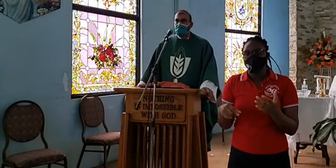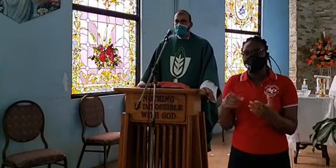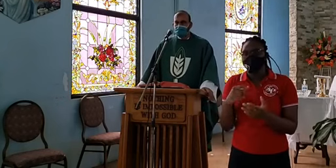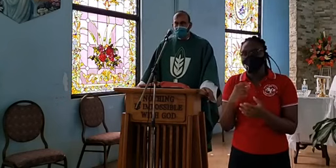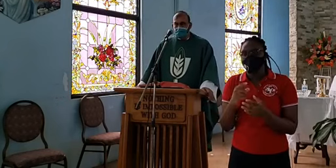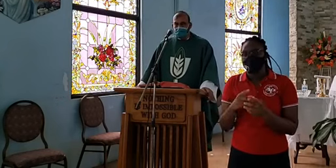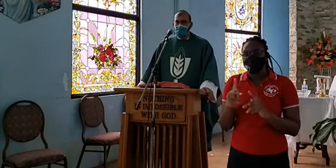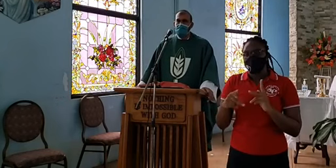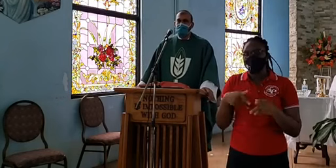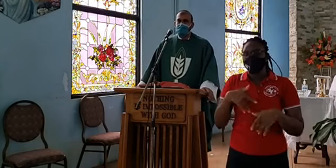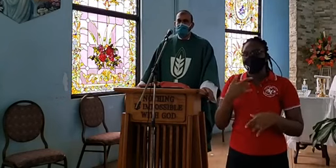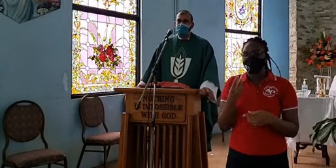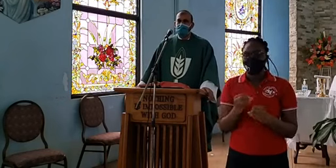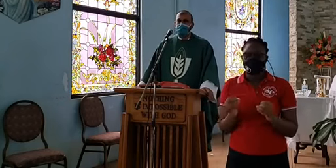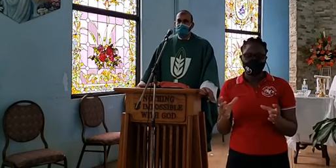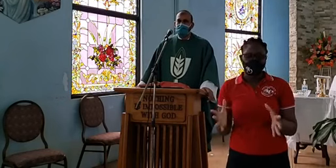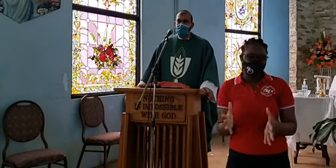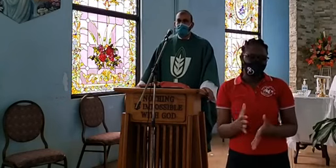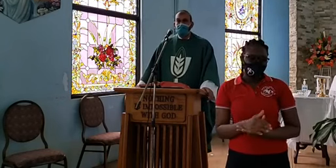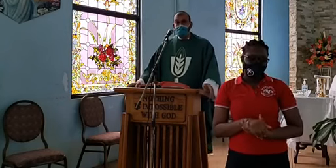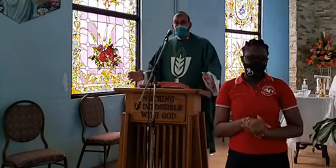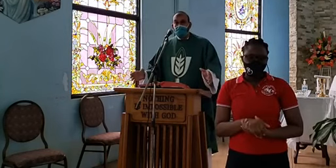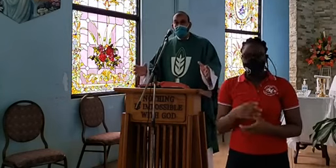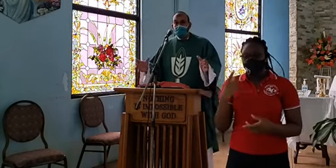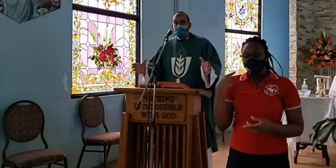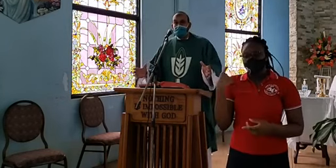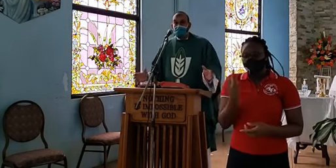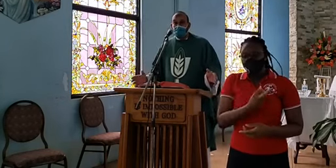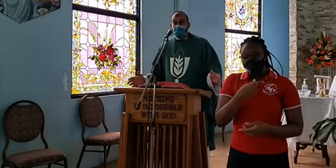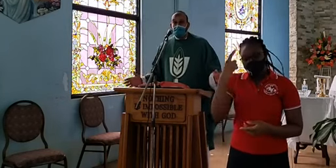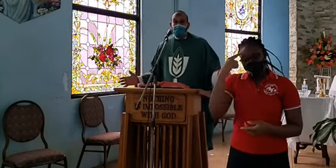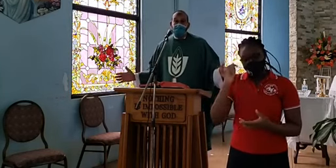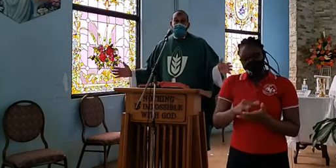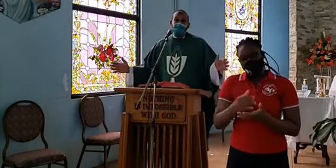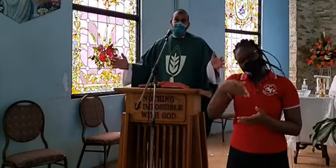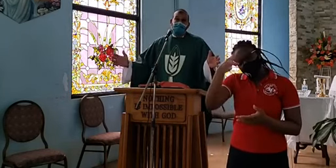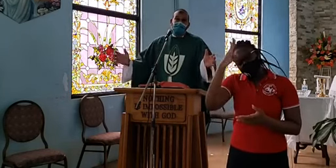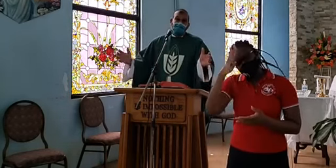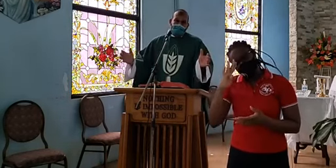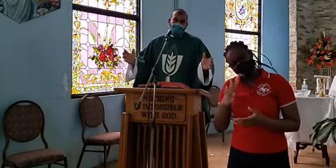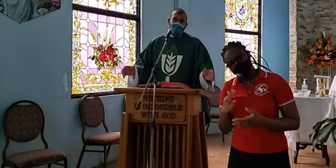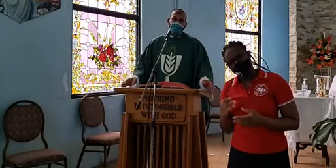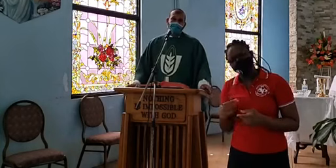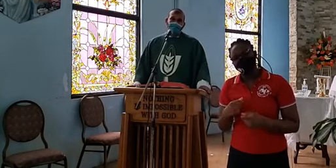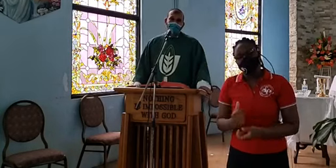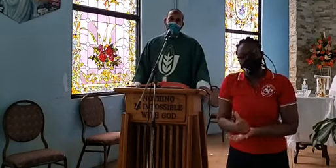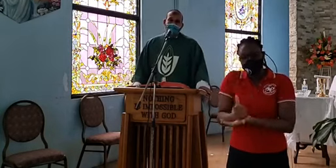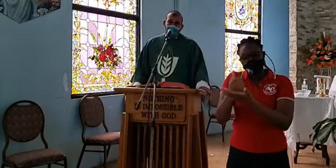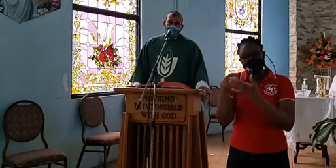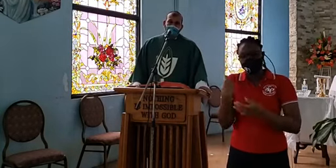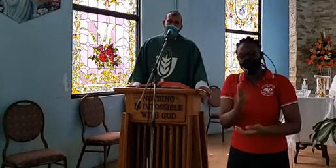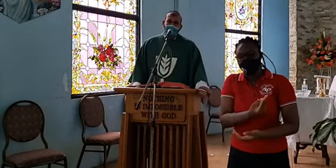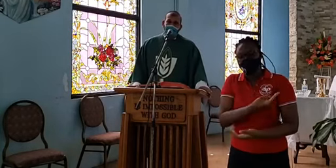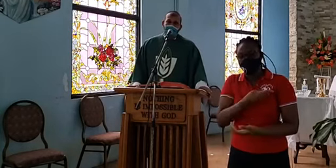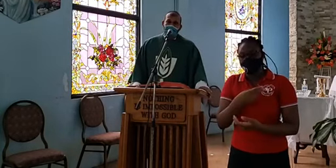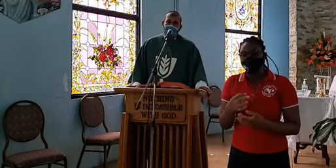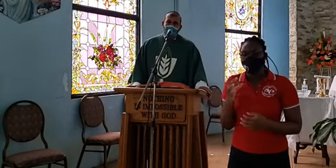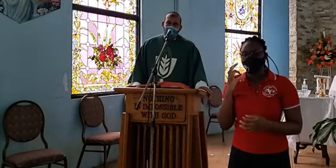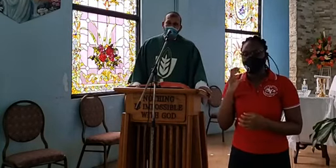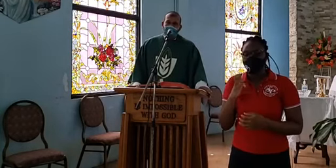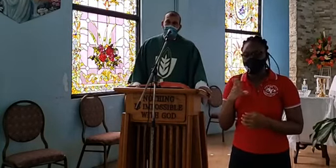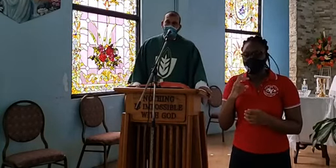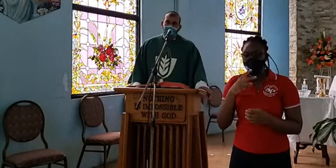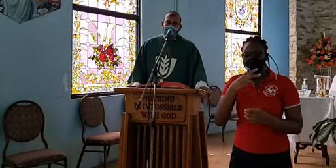feel like nothing, we know that God will certainly help us. Even the